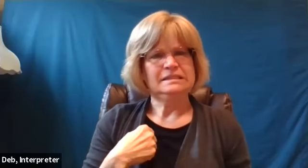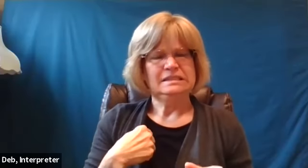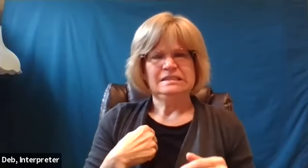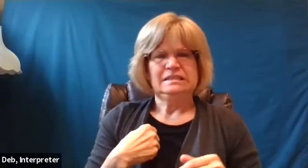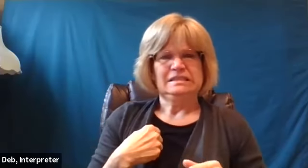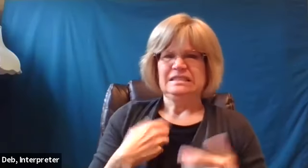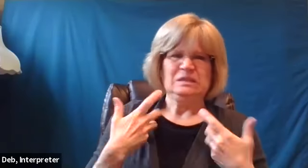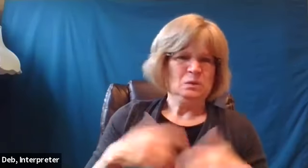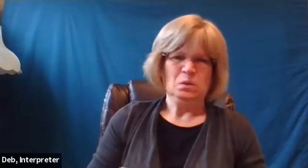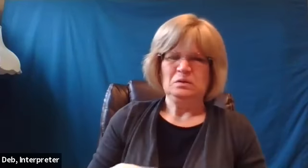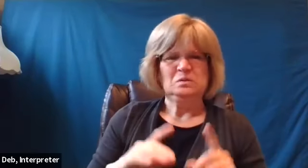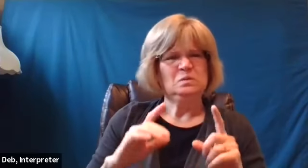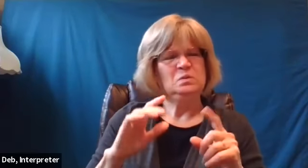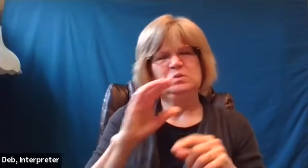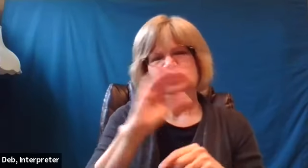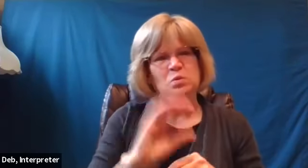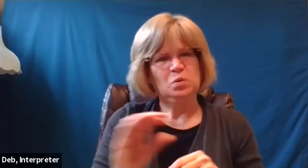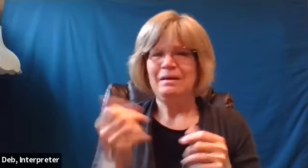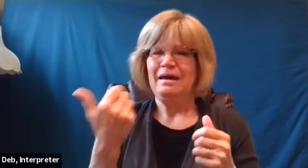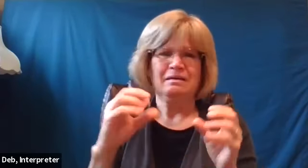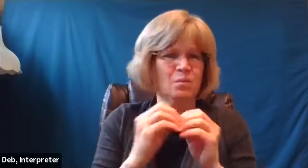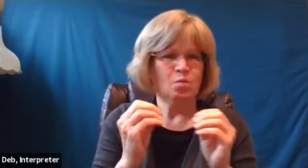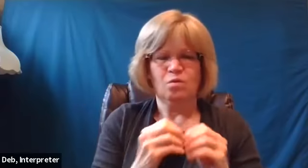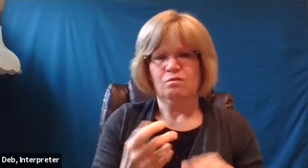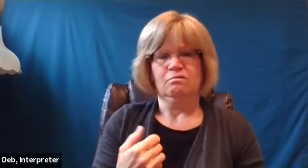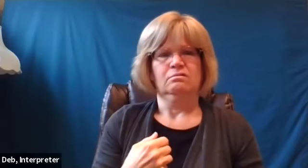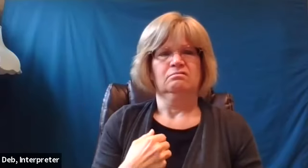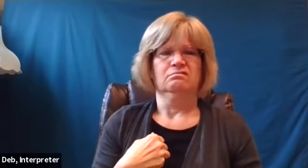attend yet another rehearsal over Zoom.